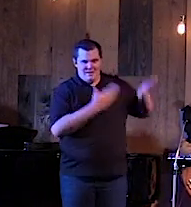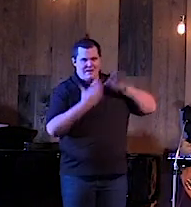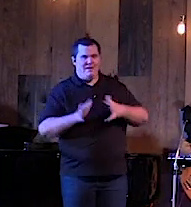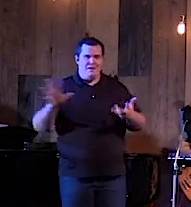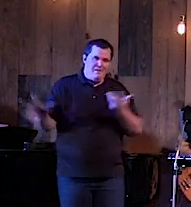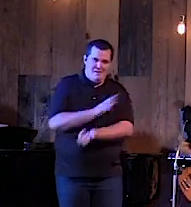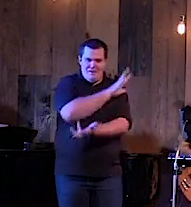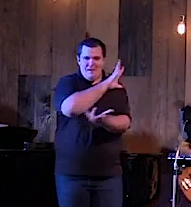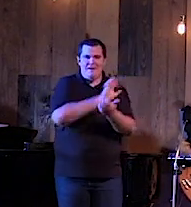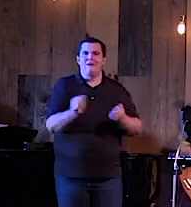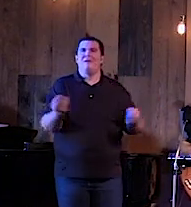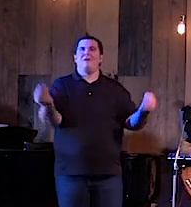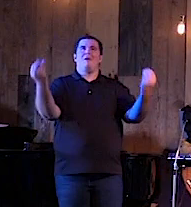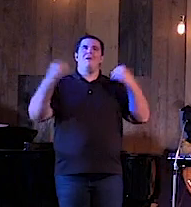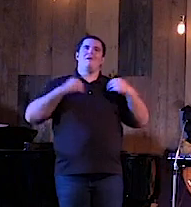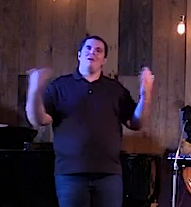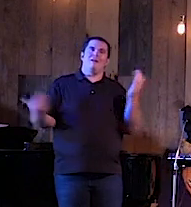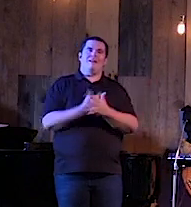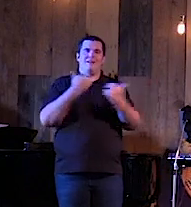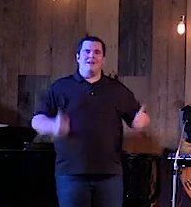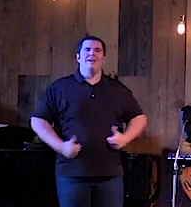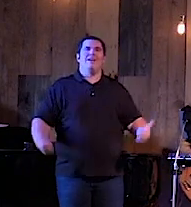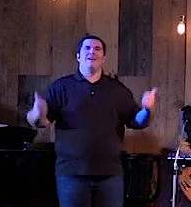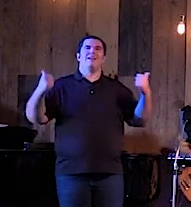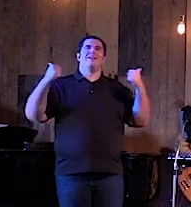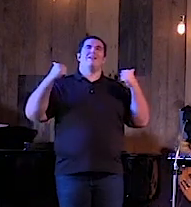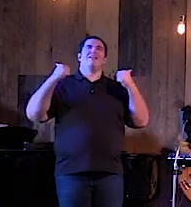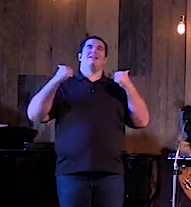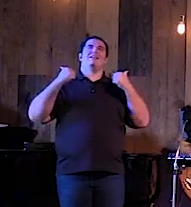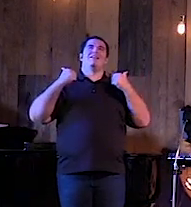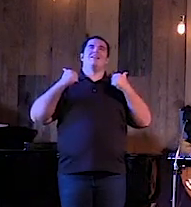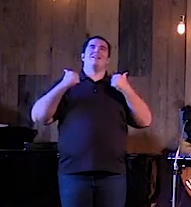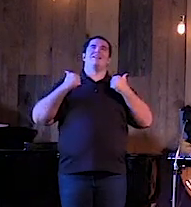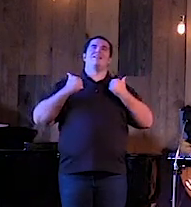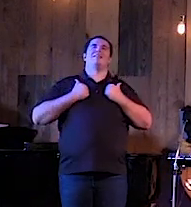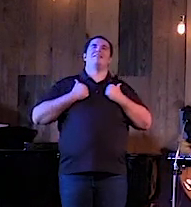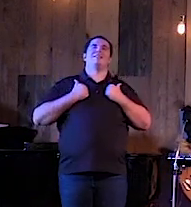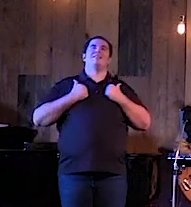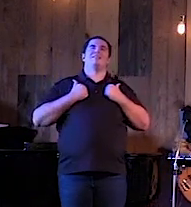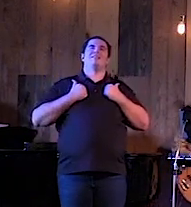When death was arrested, my life began.